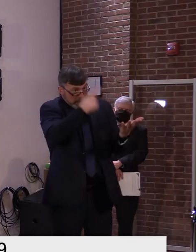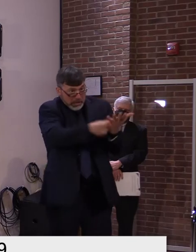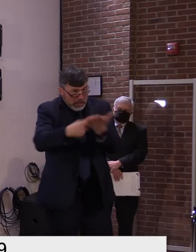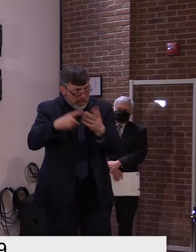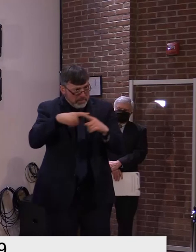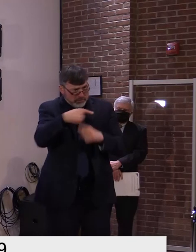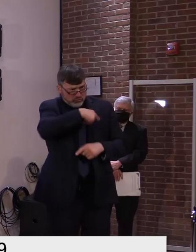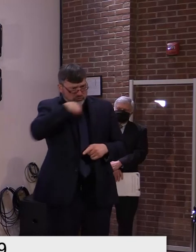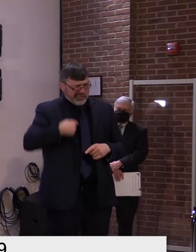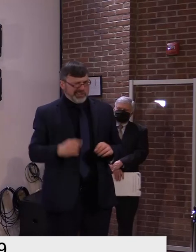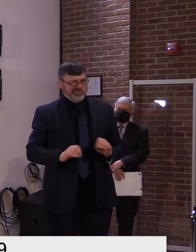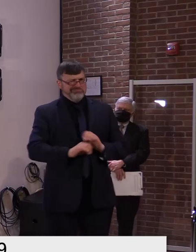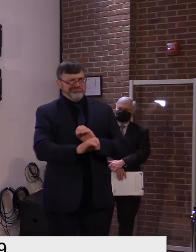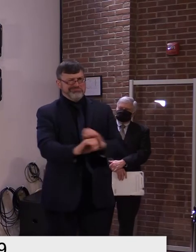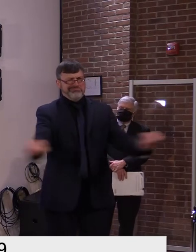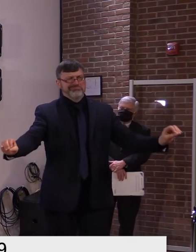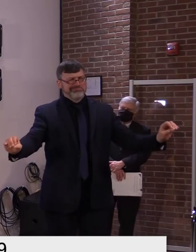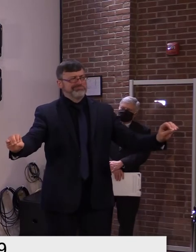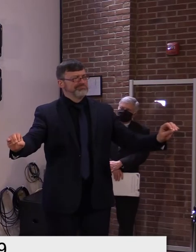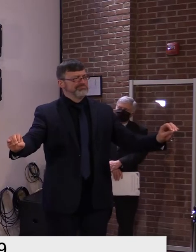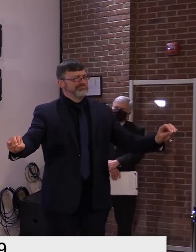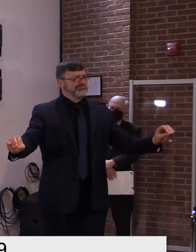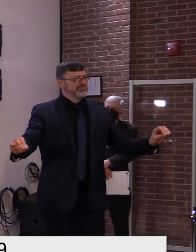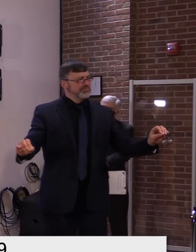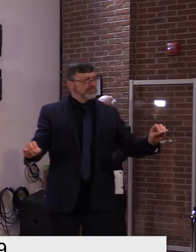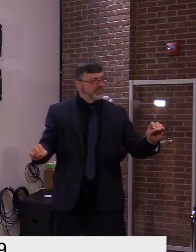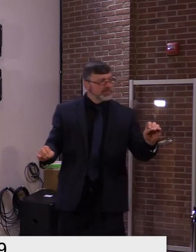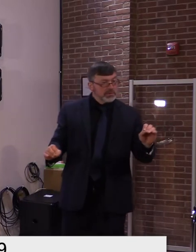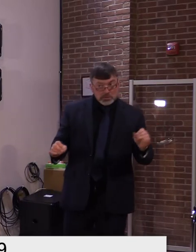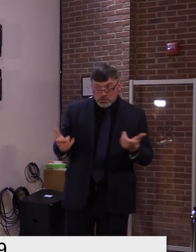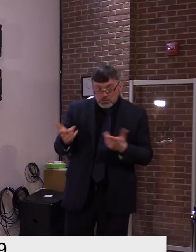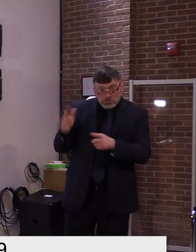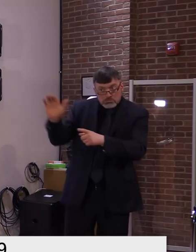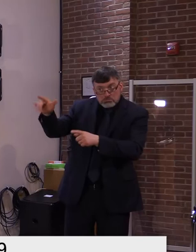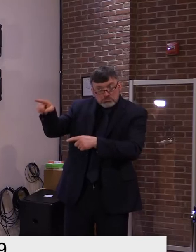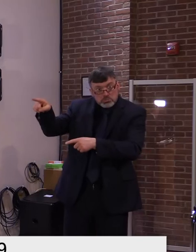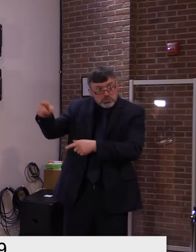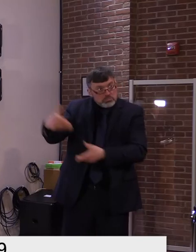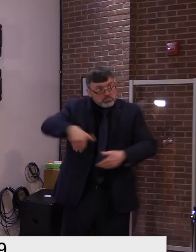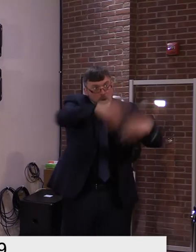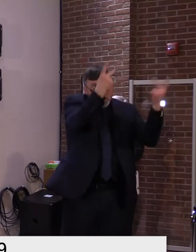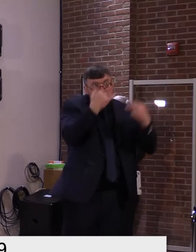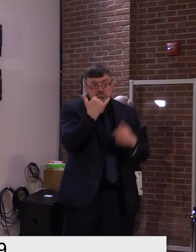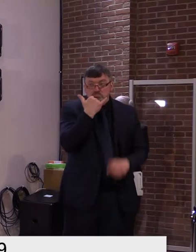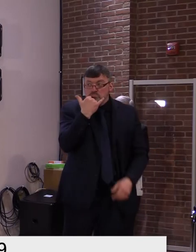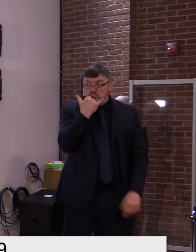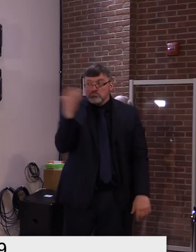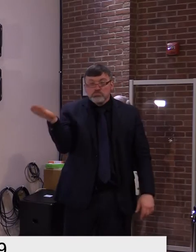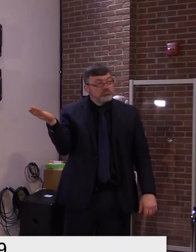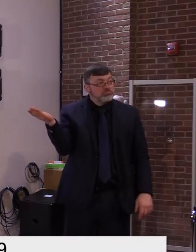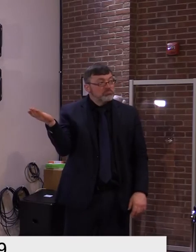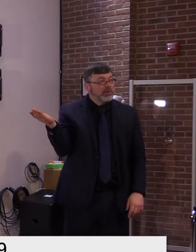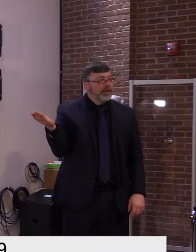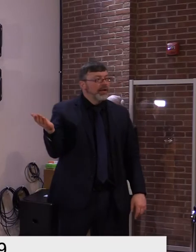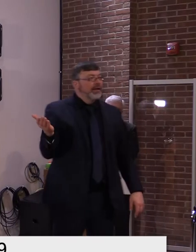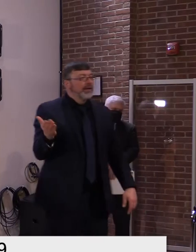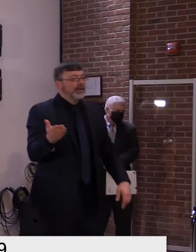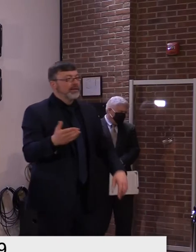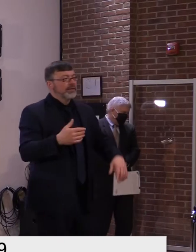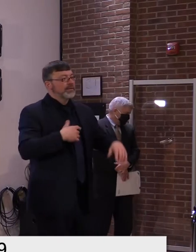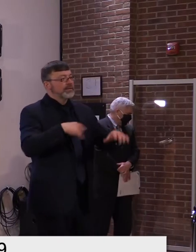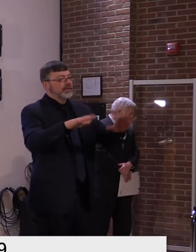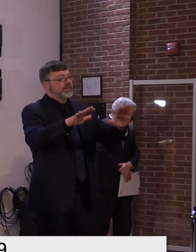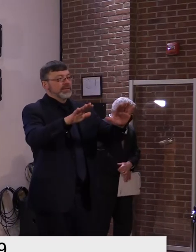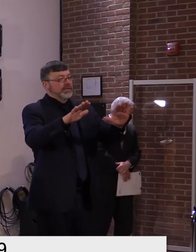Is that something you might want to bring up? Not on these calls, but I know that it's a concern of many. I mean,